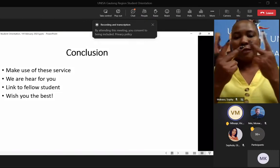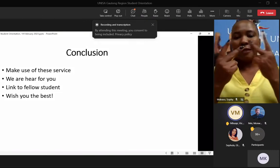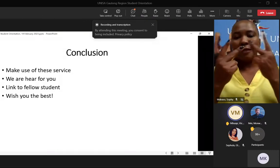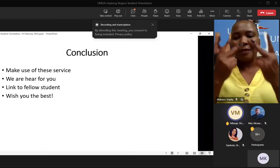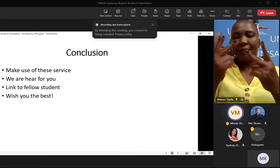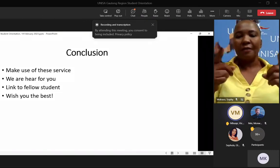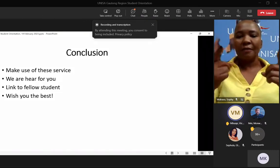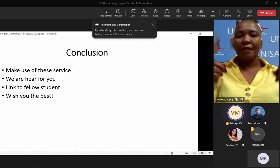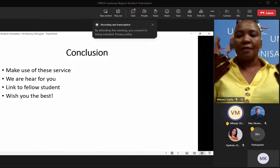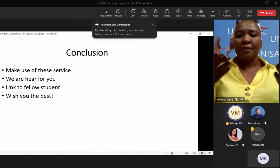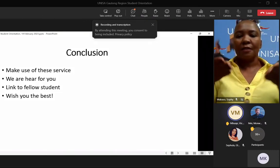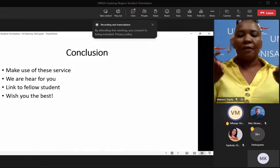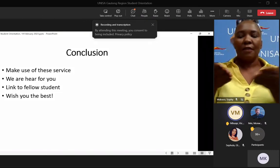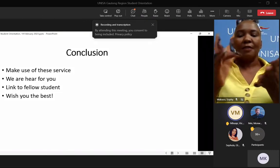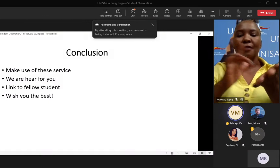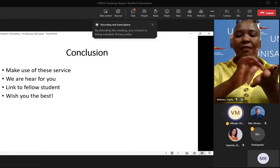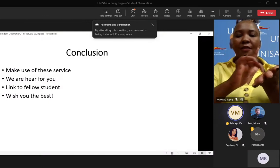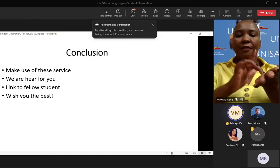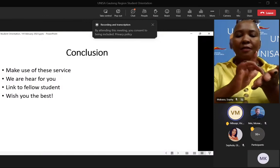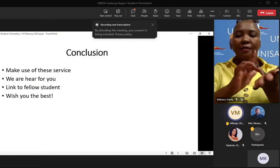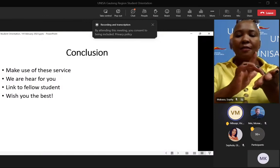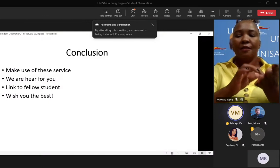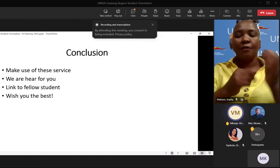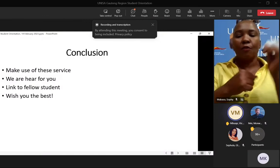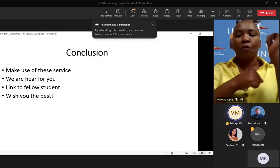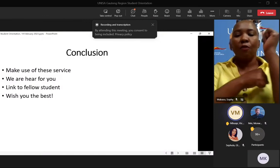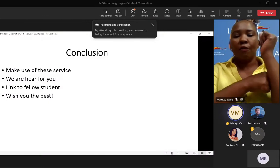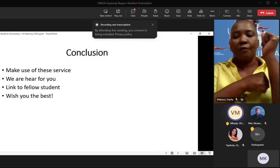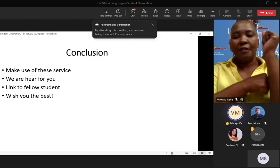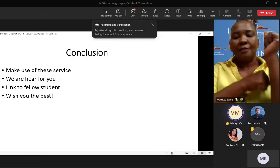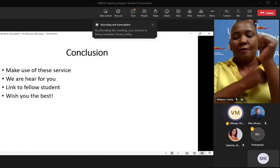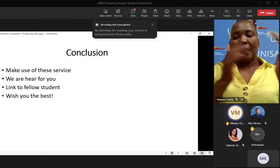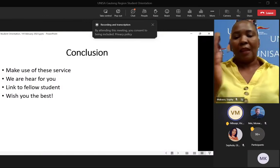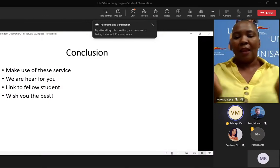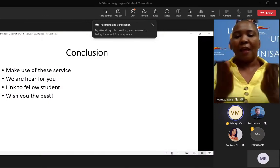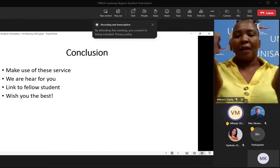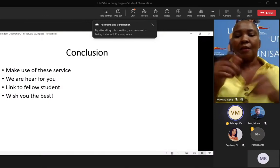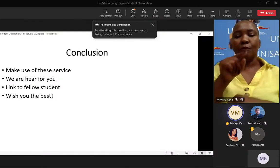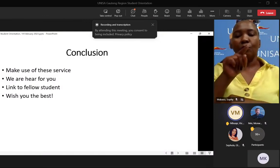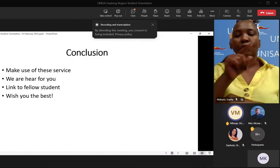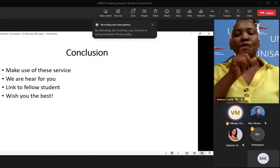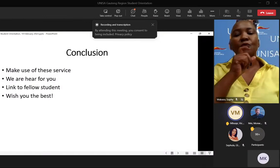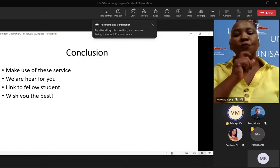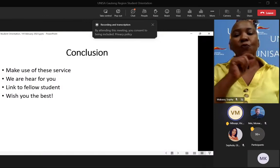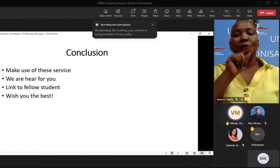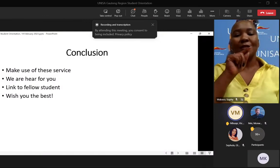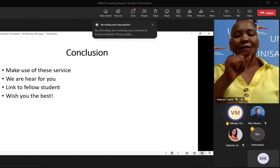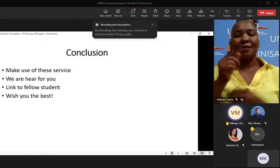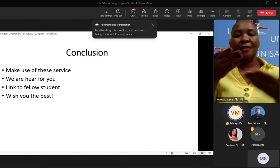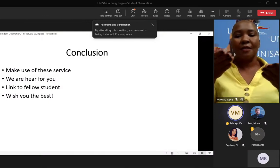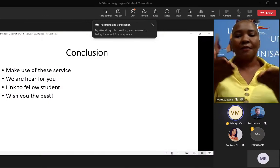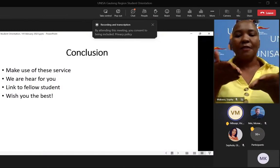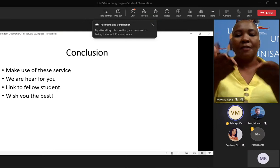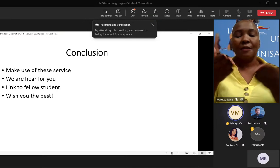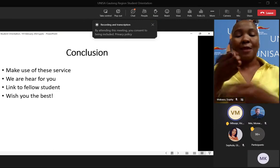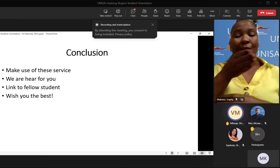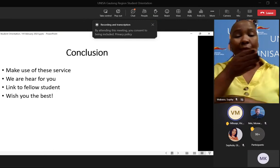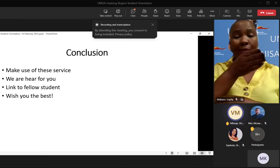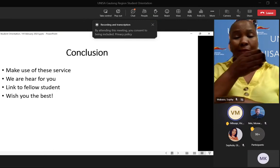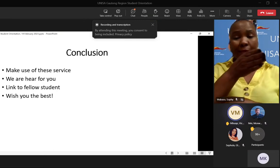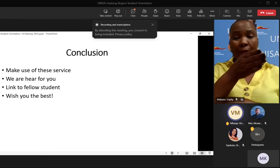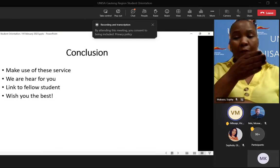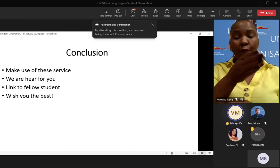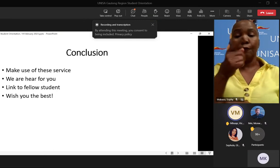service centers or offices we want to encourage you to use the services that are there for you because